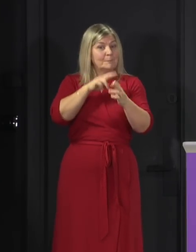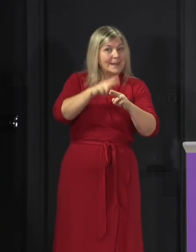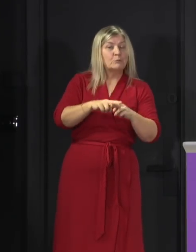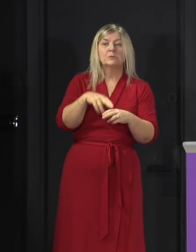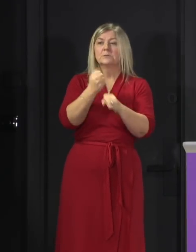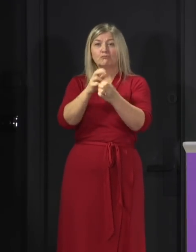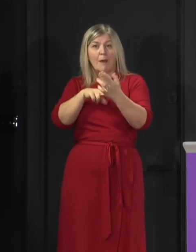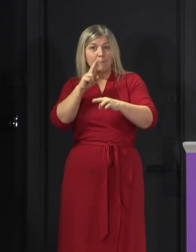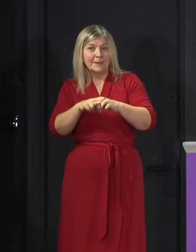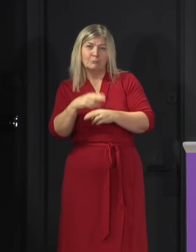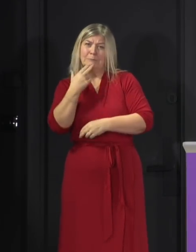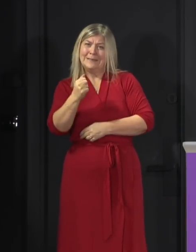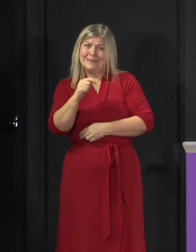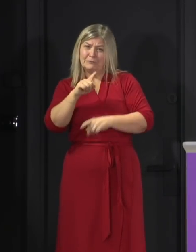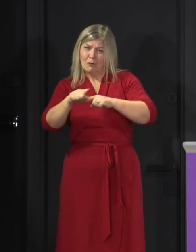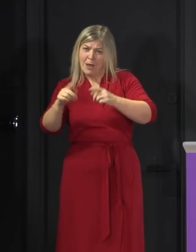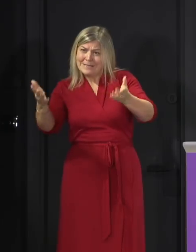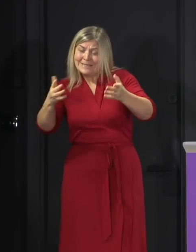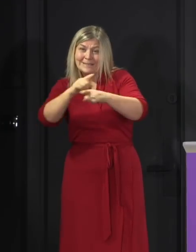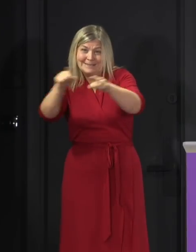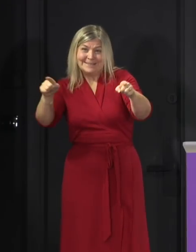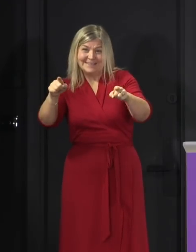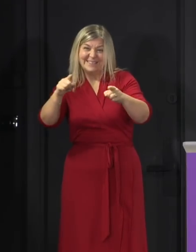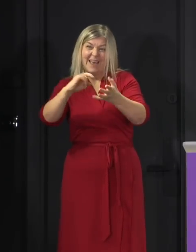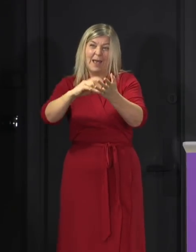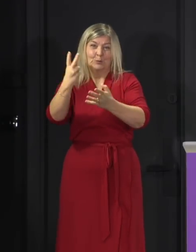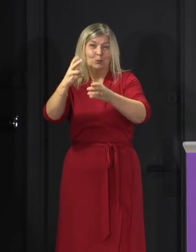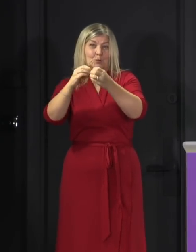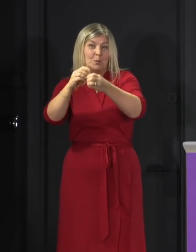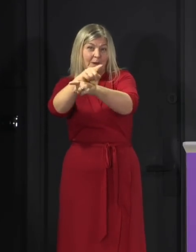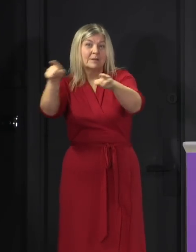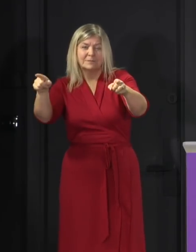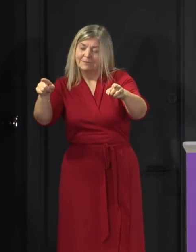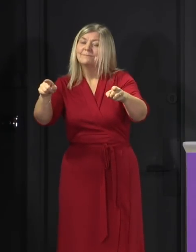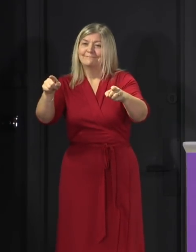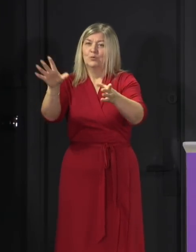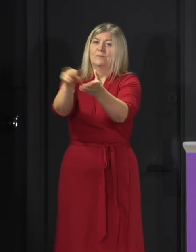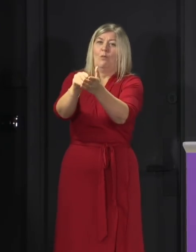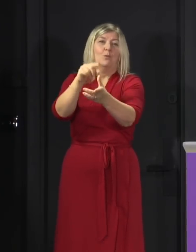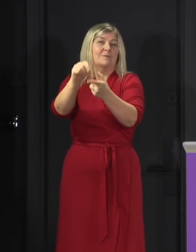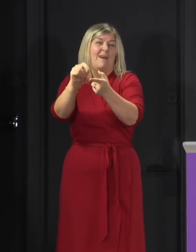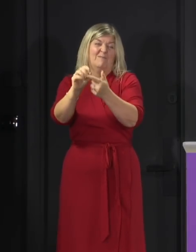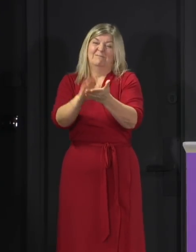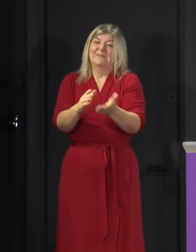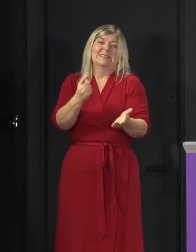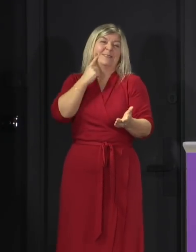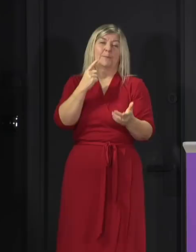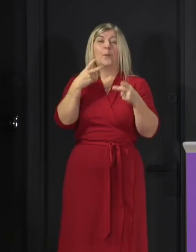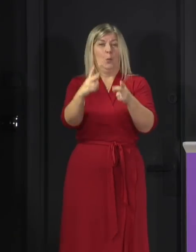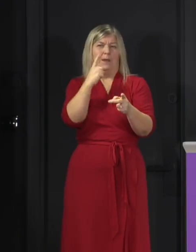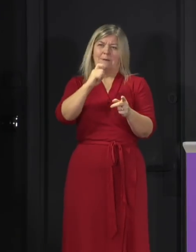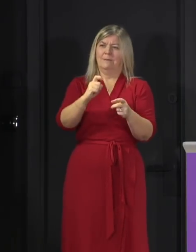grandparents are watching, please encourage your children or grandchildren to download the app. It is a simple way that all of us can help tackle